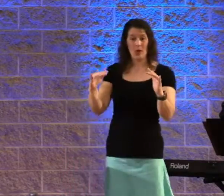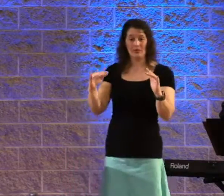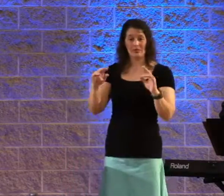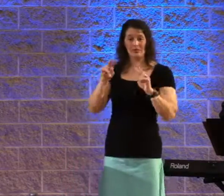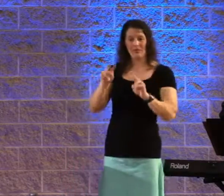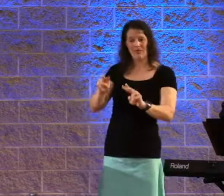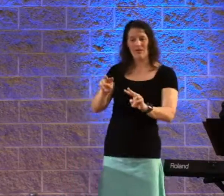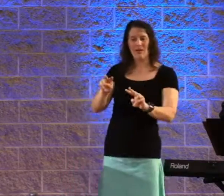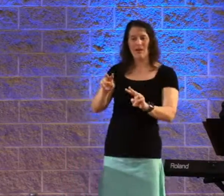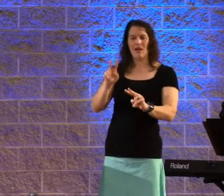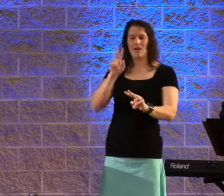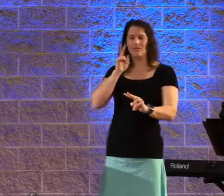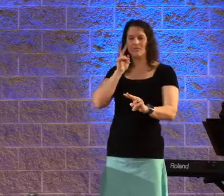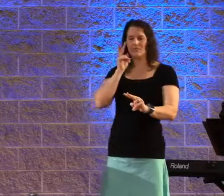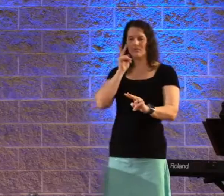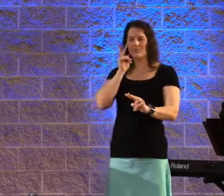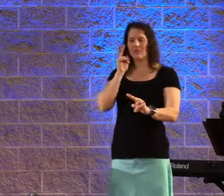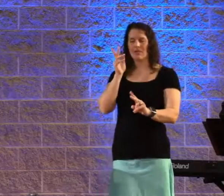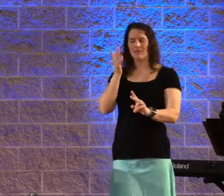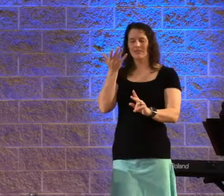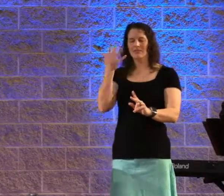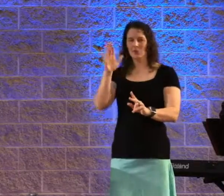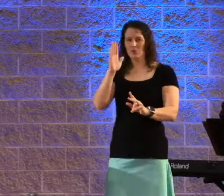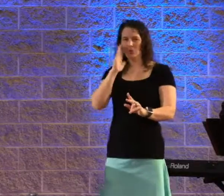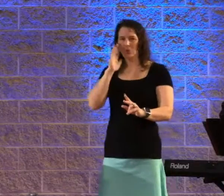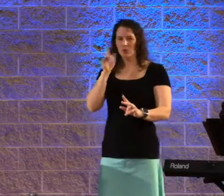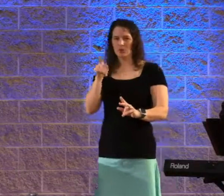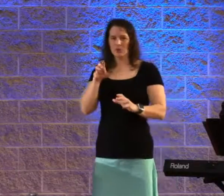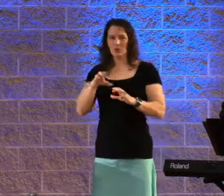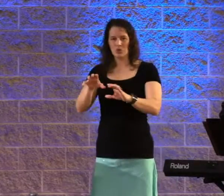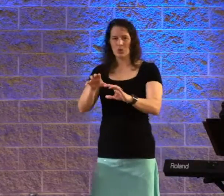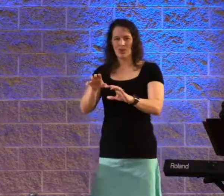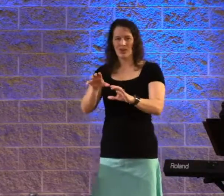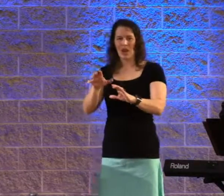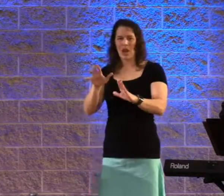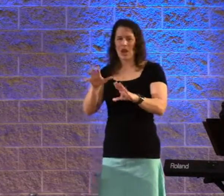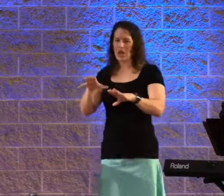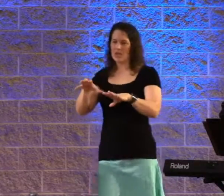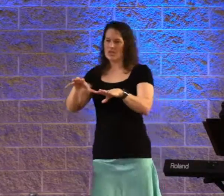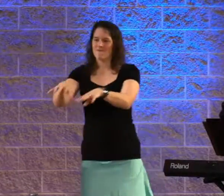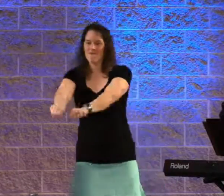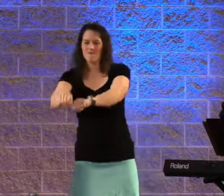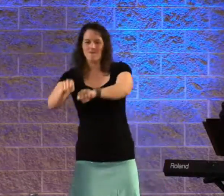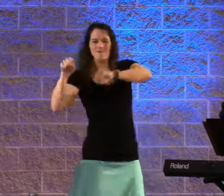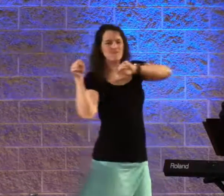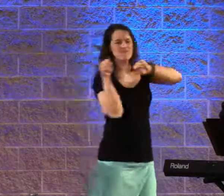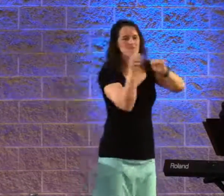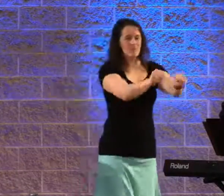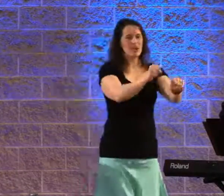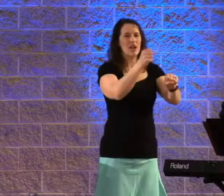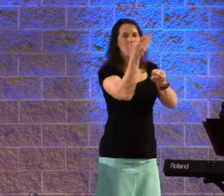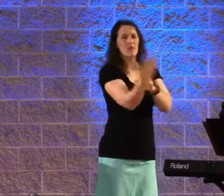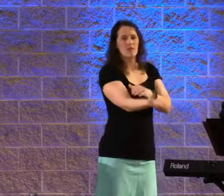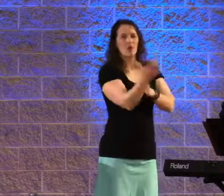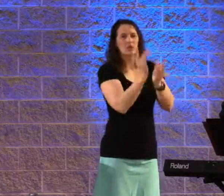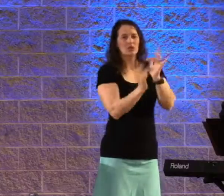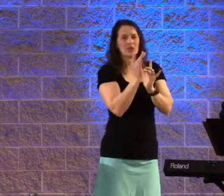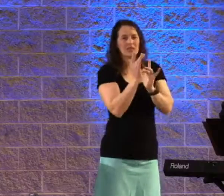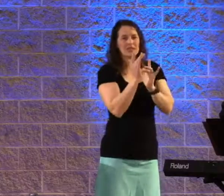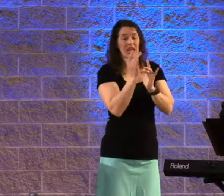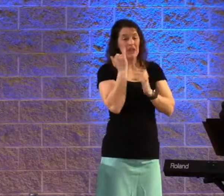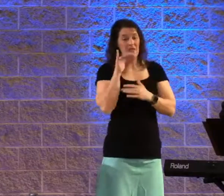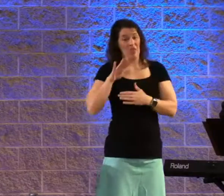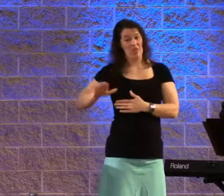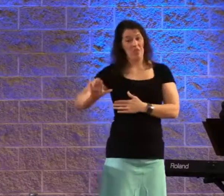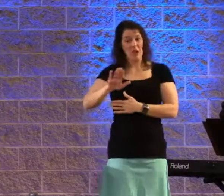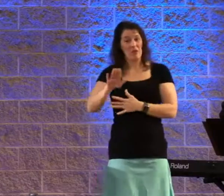her in her sights. They knew what she was doing, and they barged in, and they took her out, and they brought her before Jesus. And if they had their